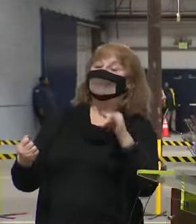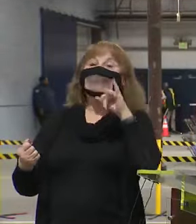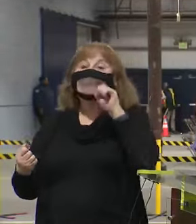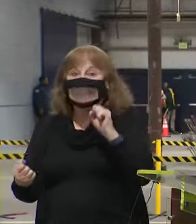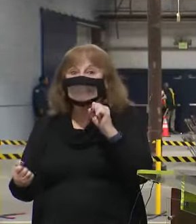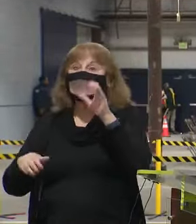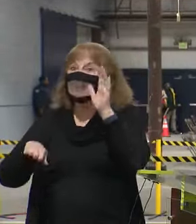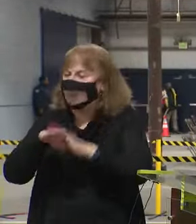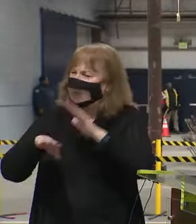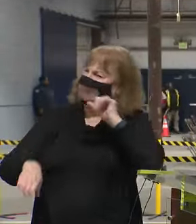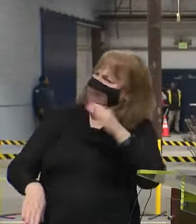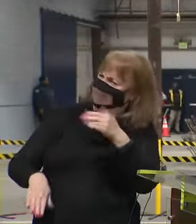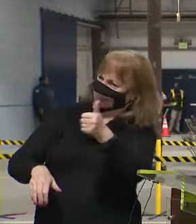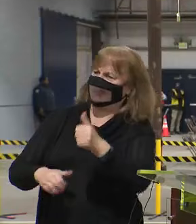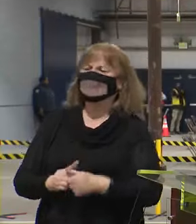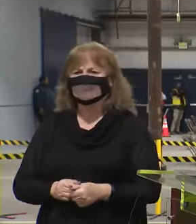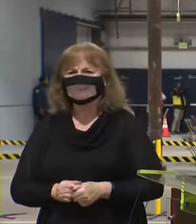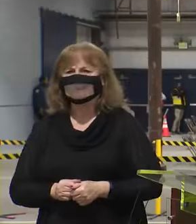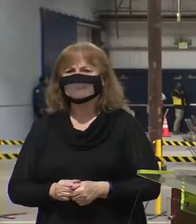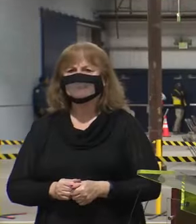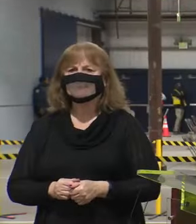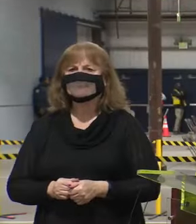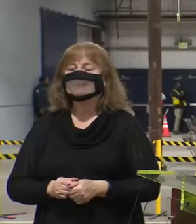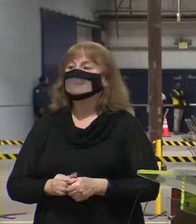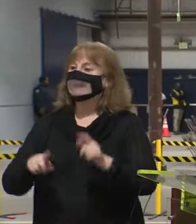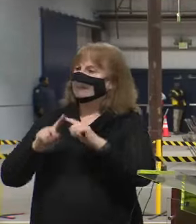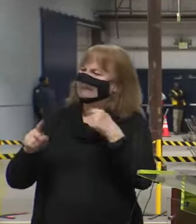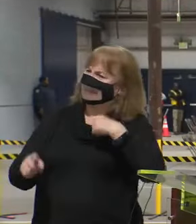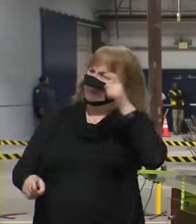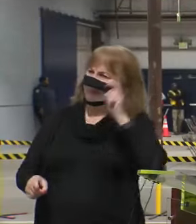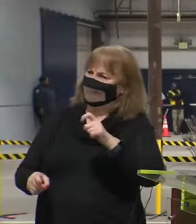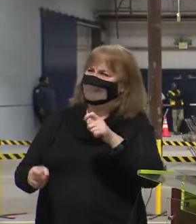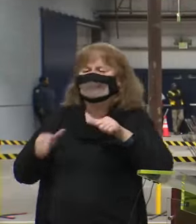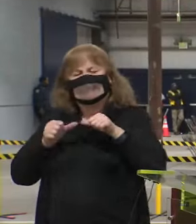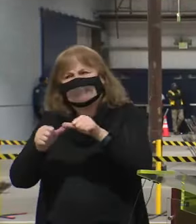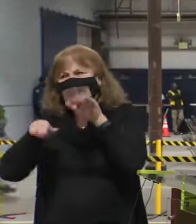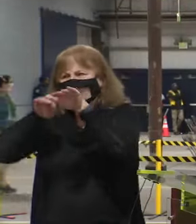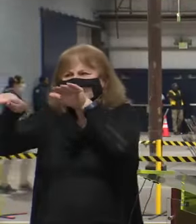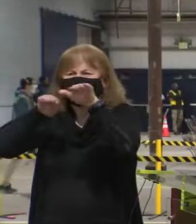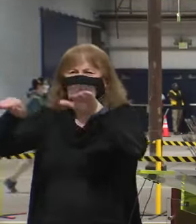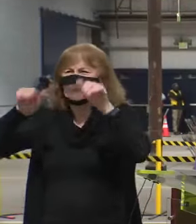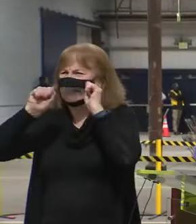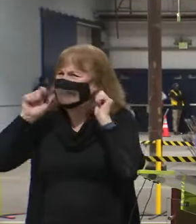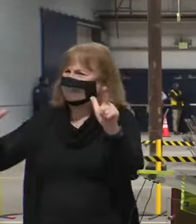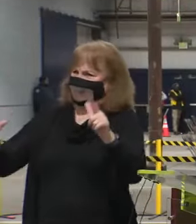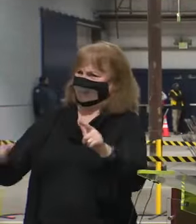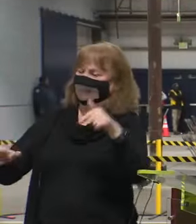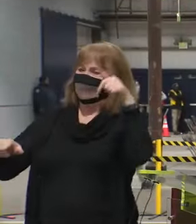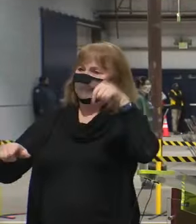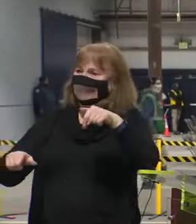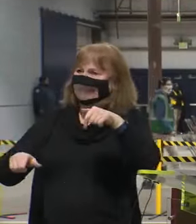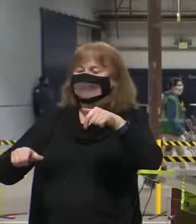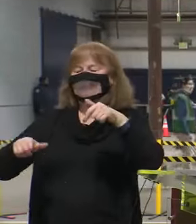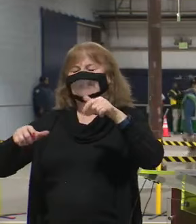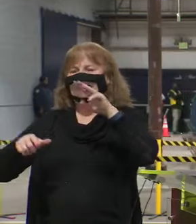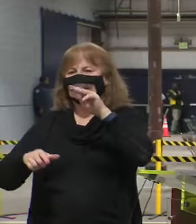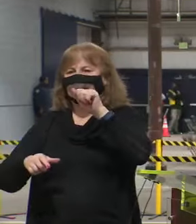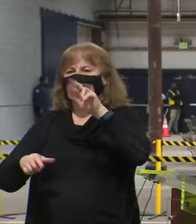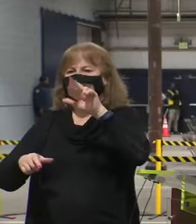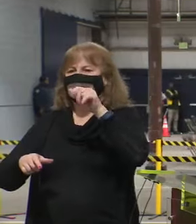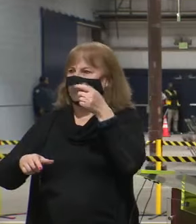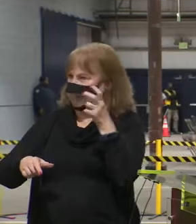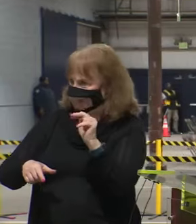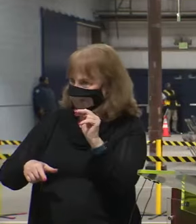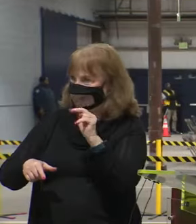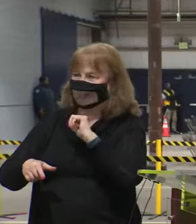is on the job. But I must continue to remind everyone that this is a marathon